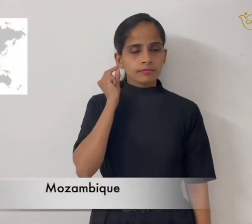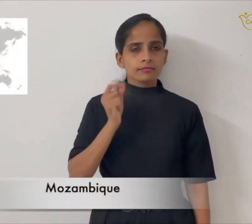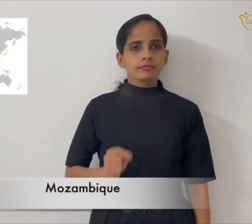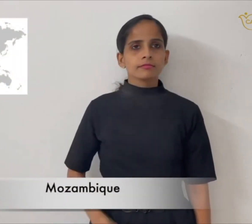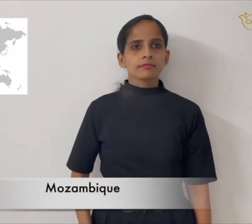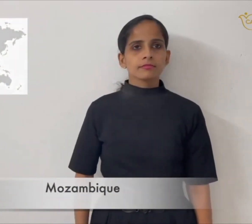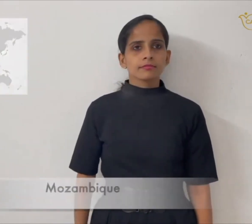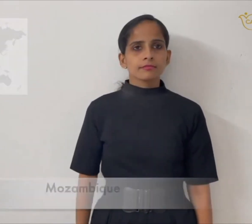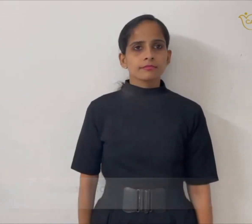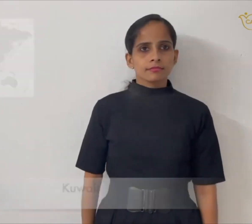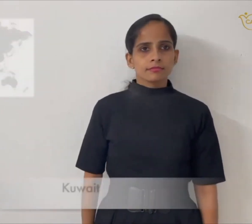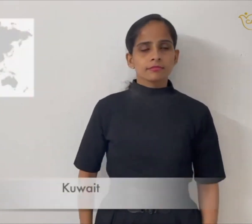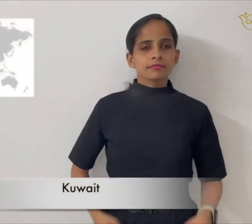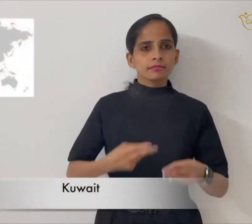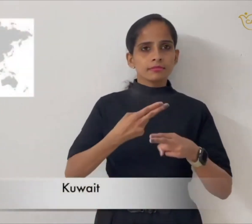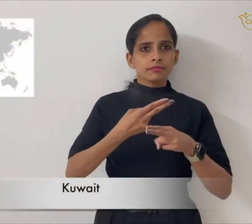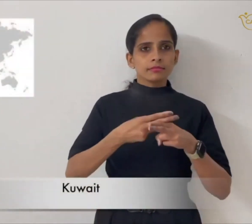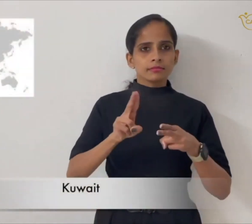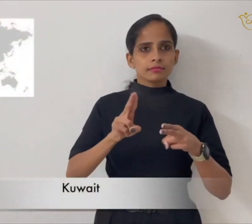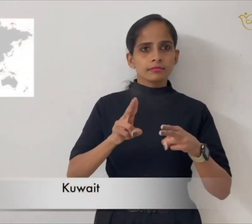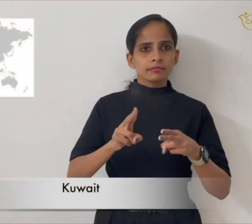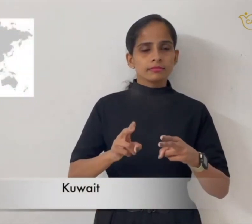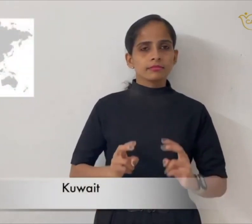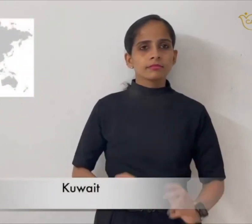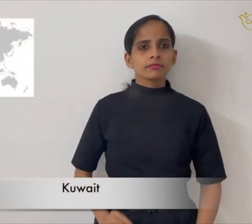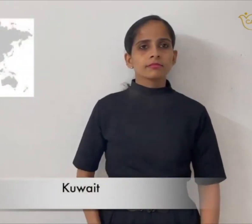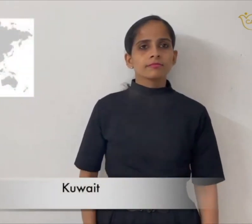Mozambique, Kuwait,